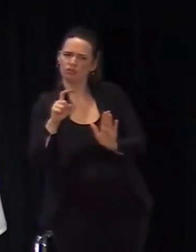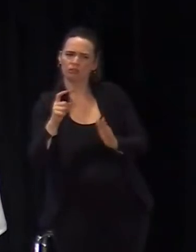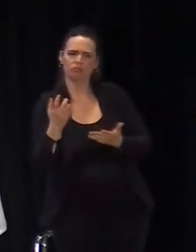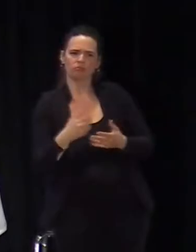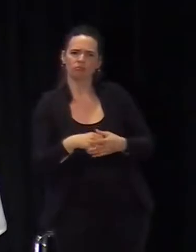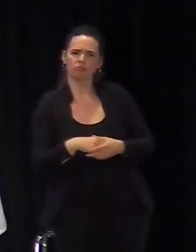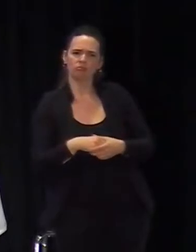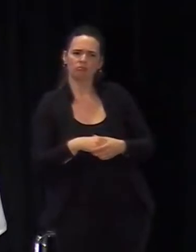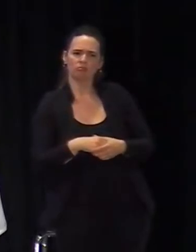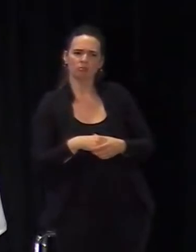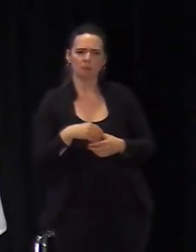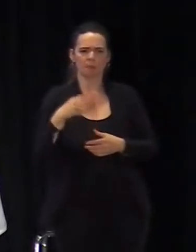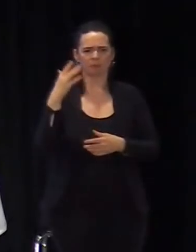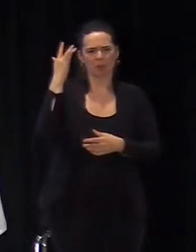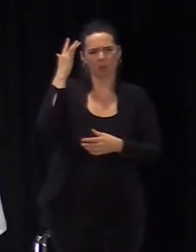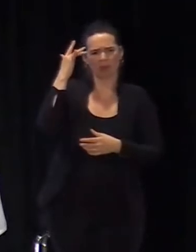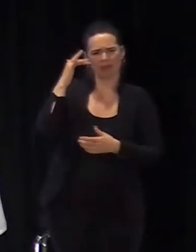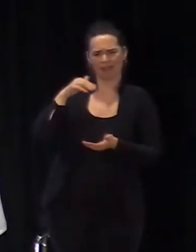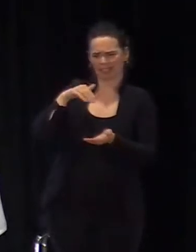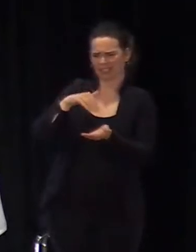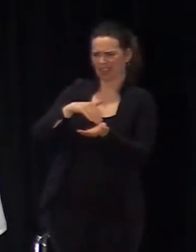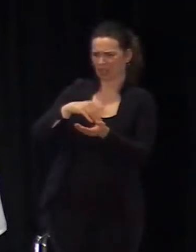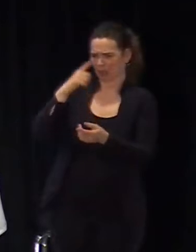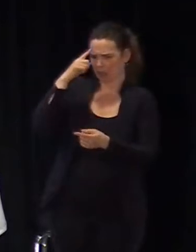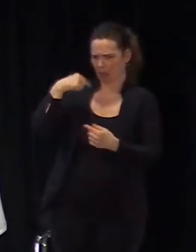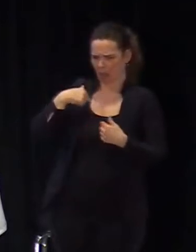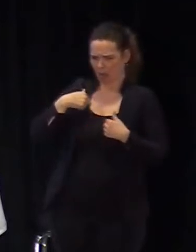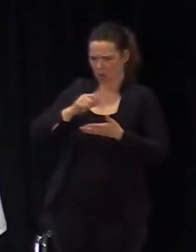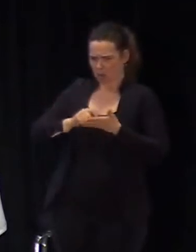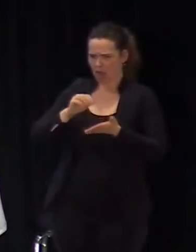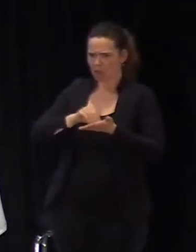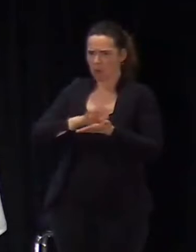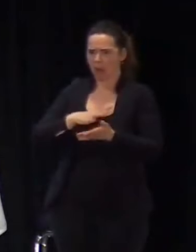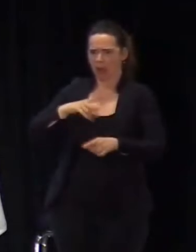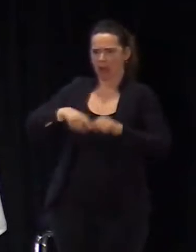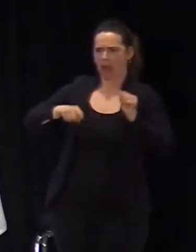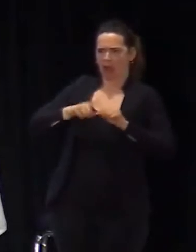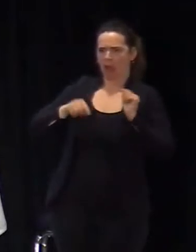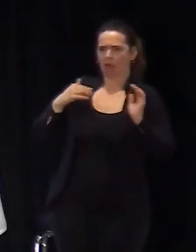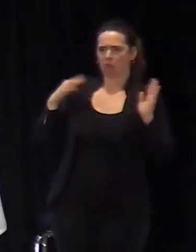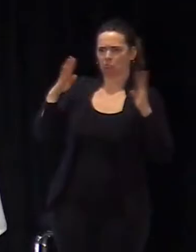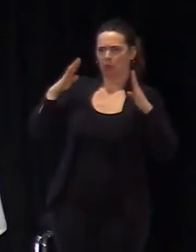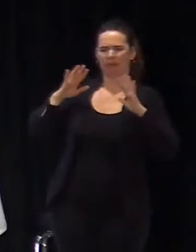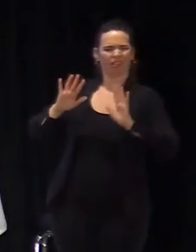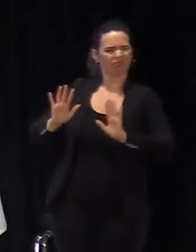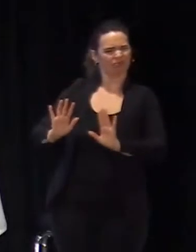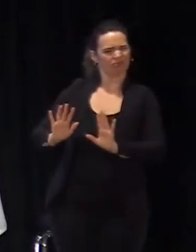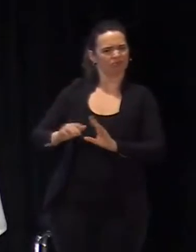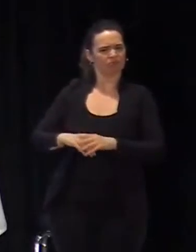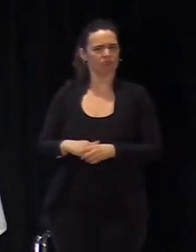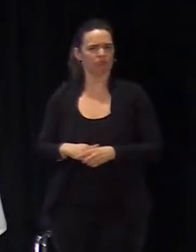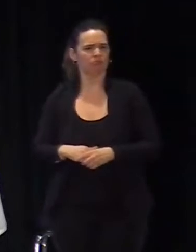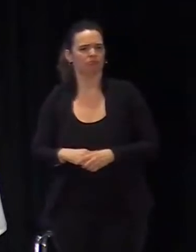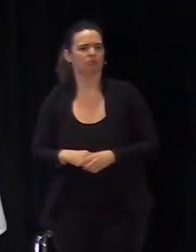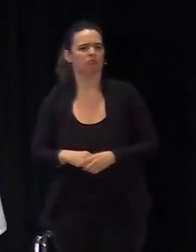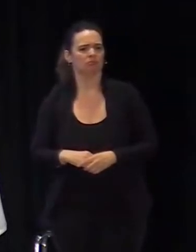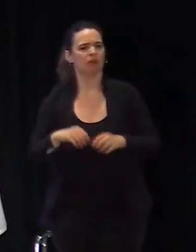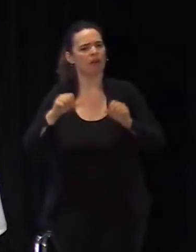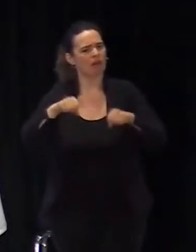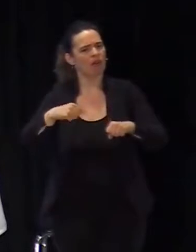note. Now, could we be talking to doctors about how we might roll this out? Sure. And we ask them to play a different